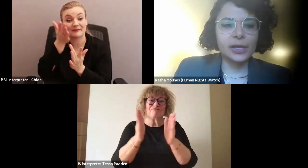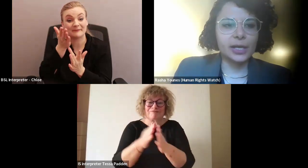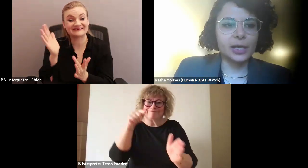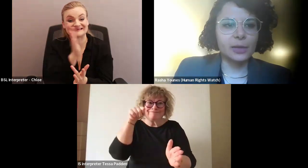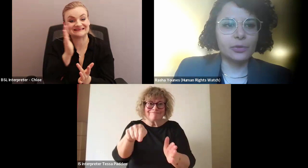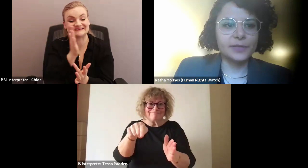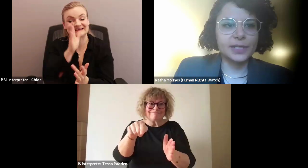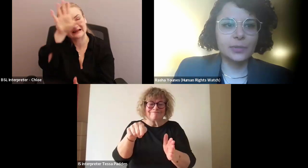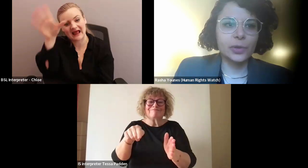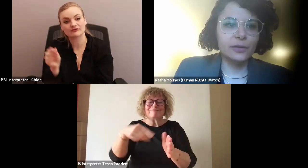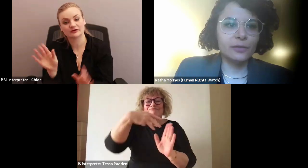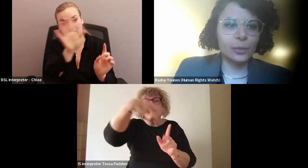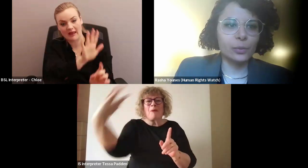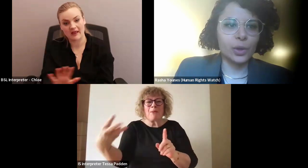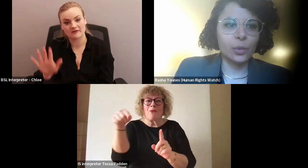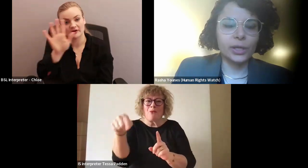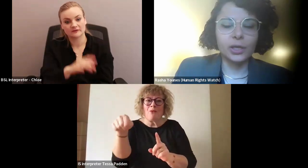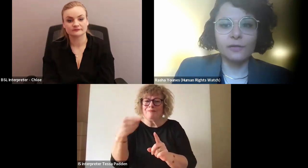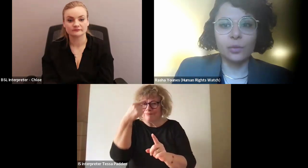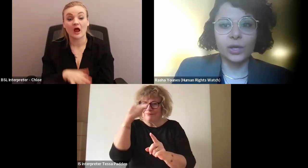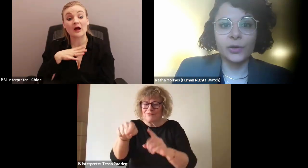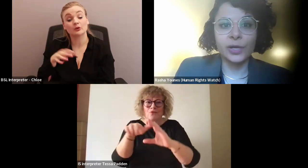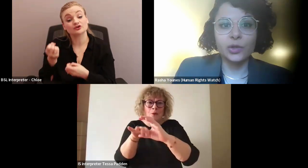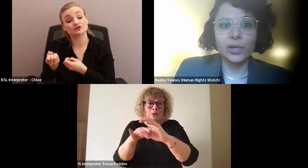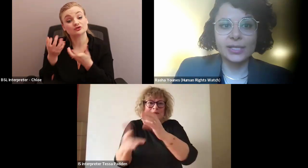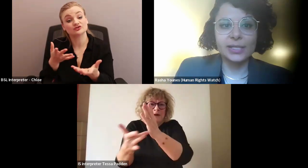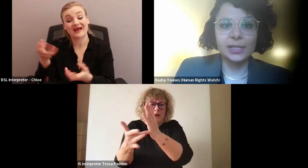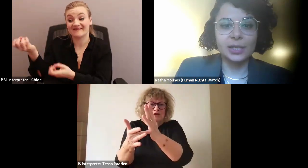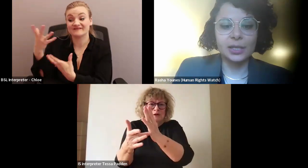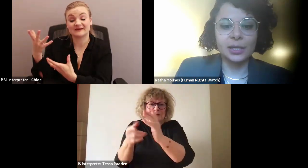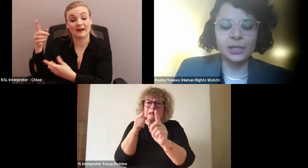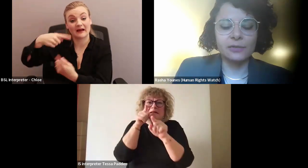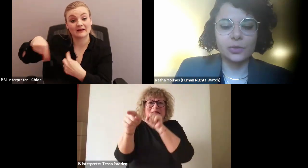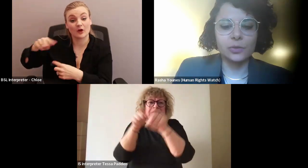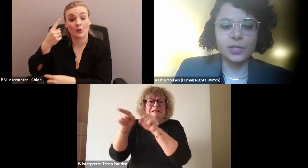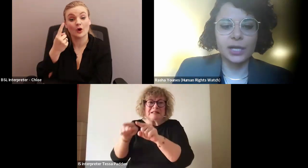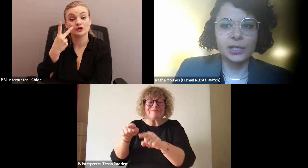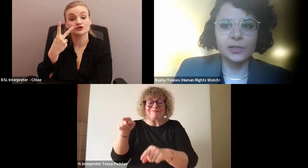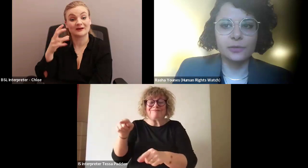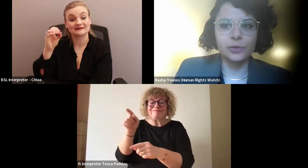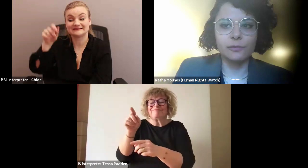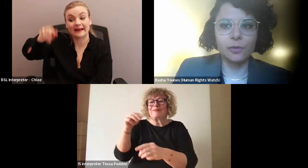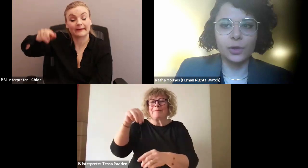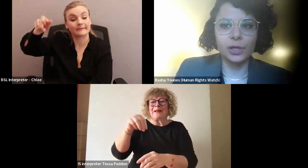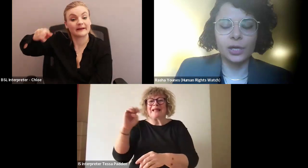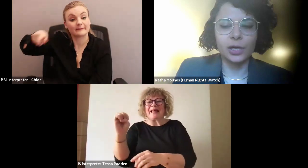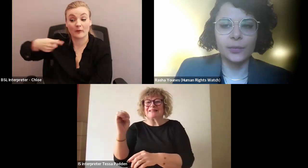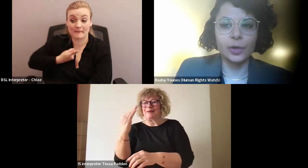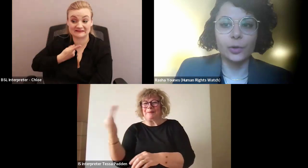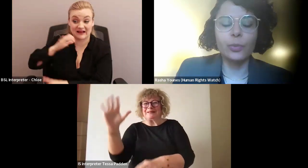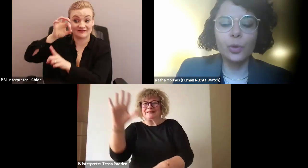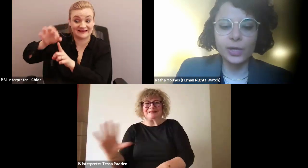by sharing a brief testimony from one of 120 individuals that I interviewed